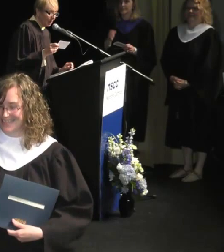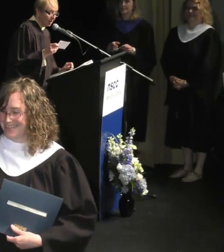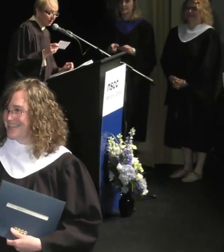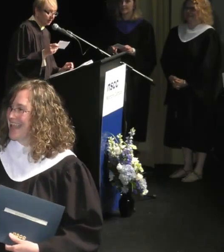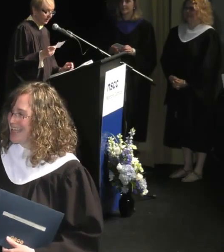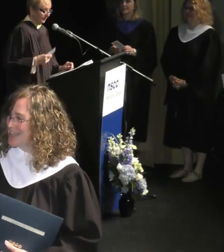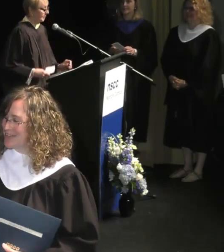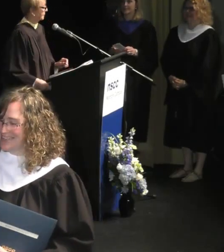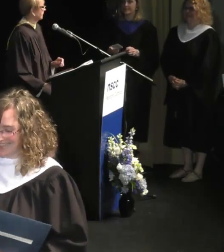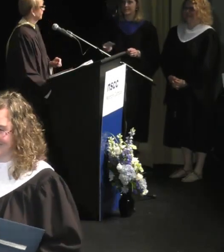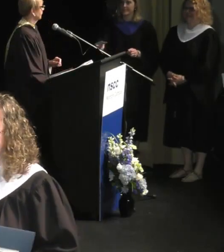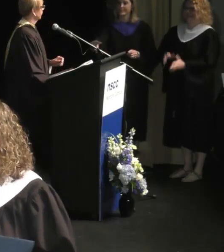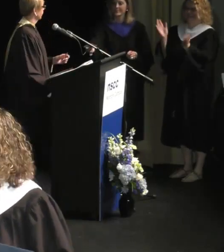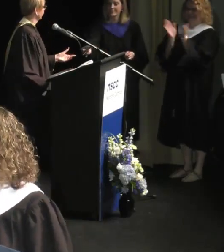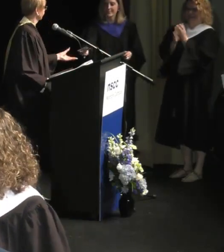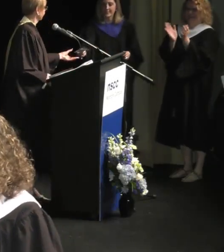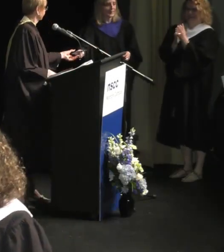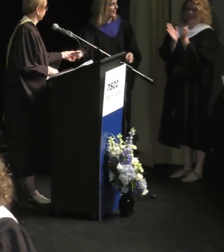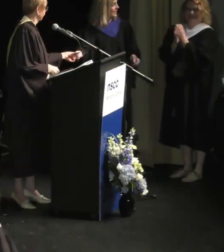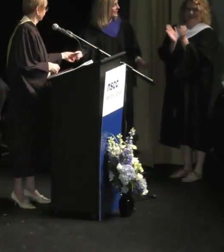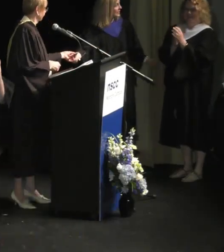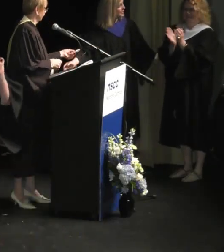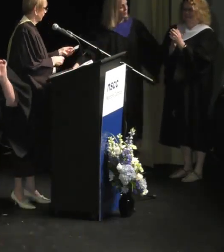Patricia Martin.